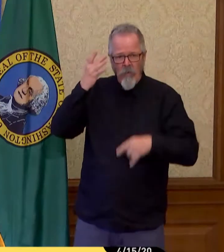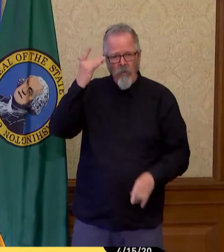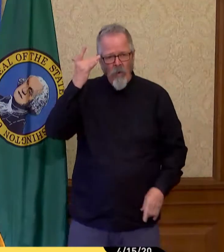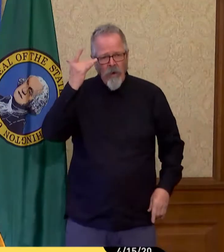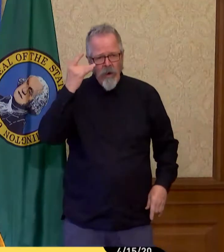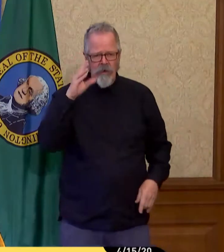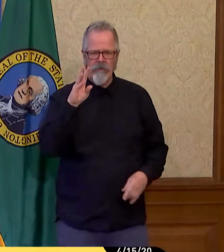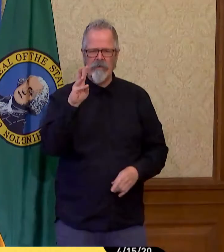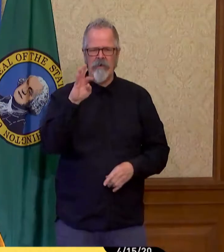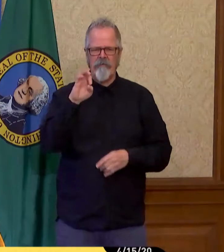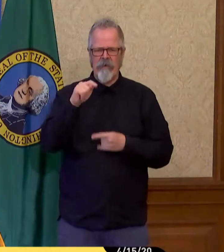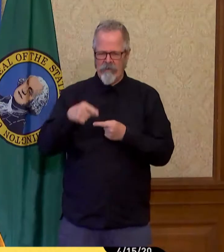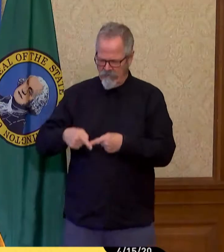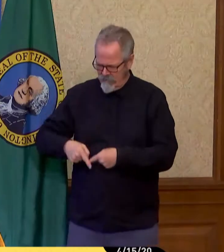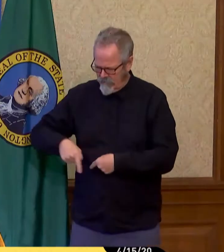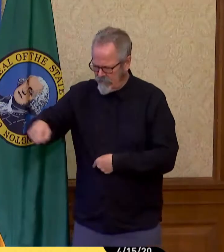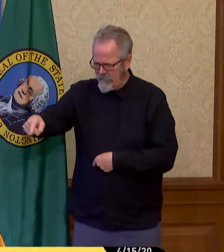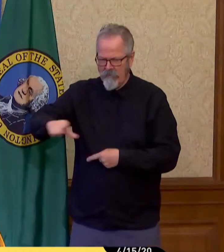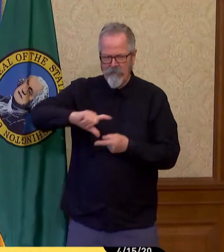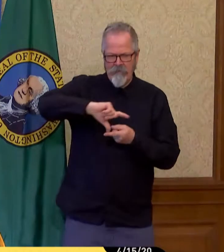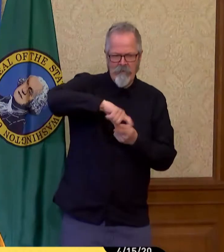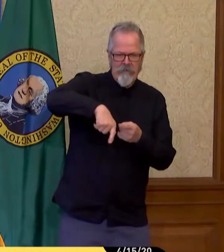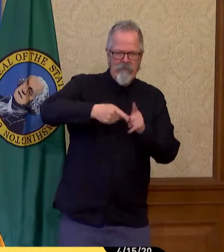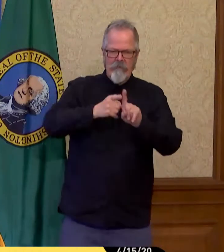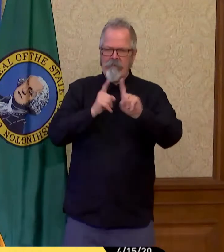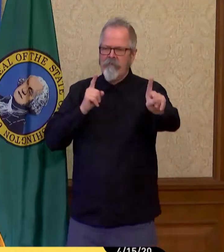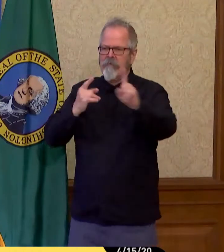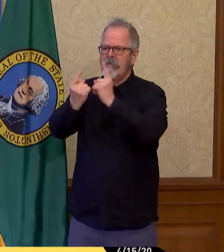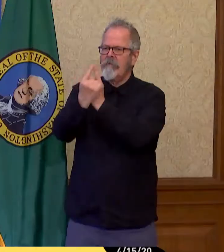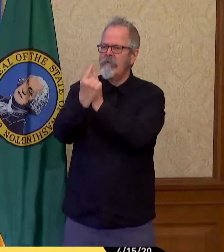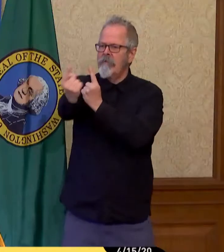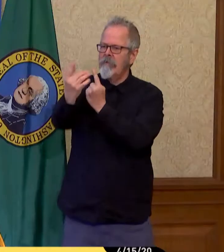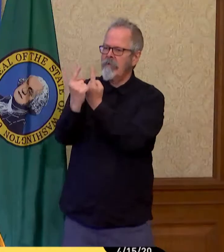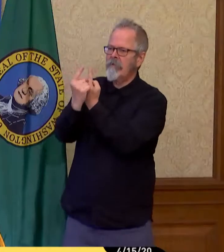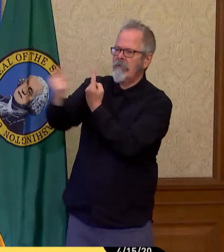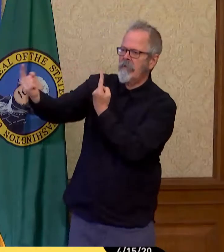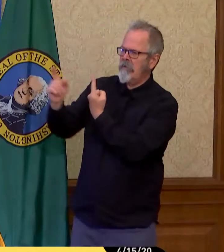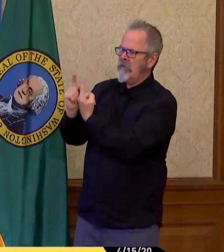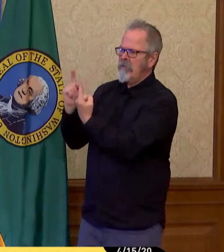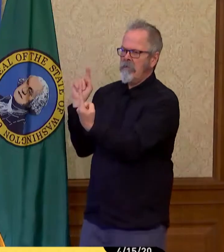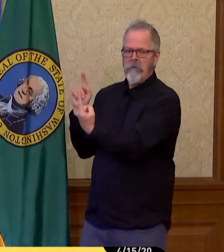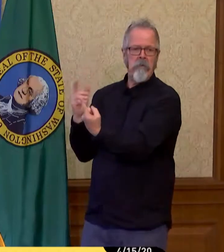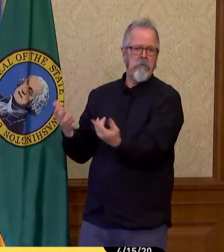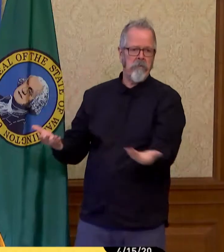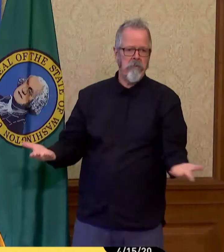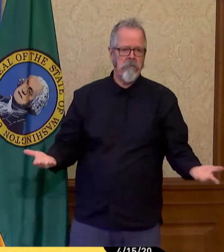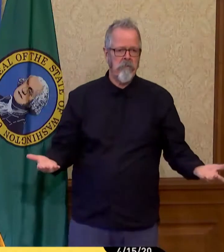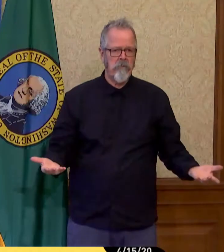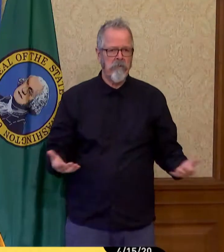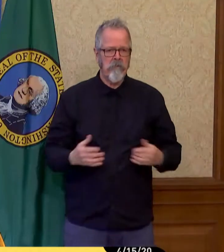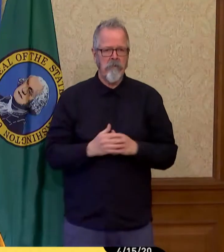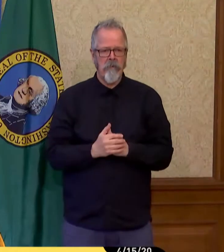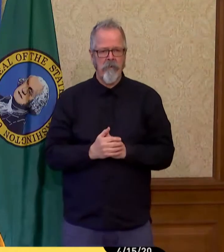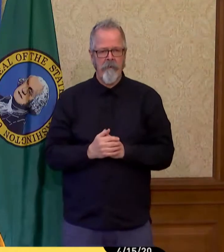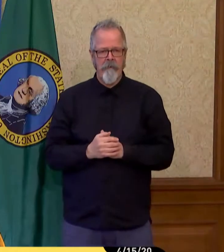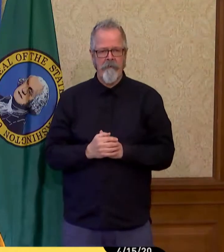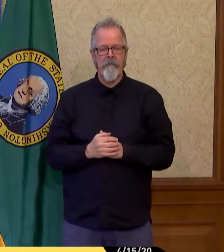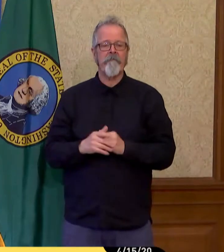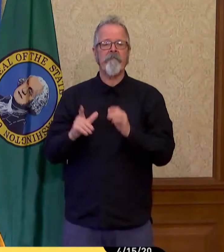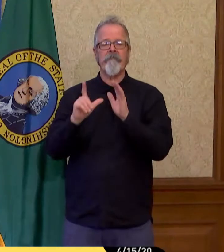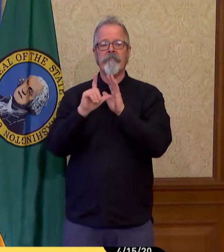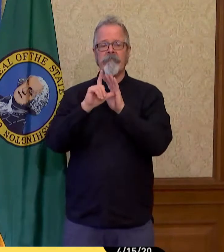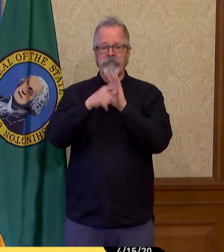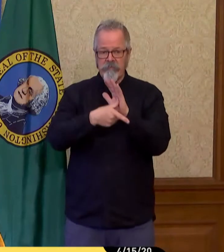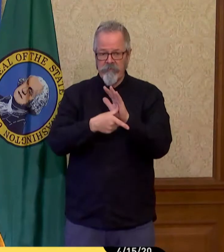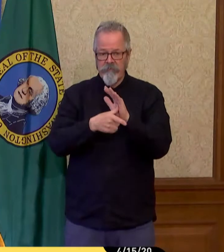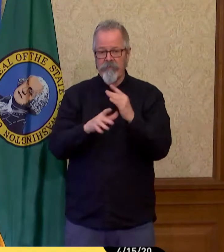get to the transition, there might be some orders, but we haven't seriously contemplated that at the moment. Essex with